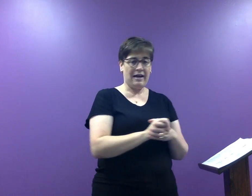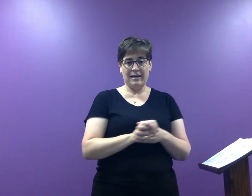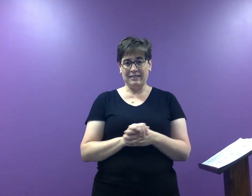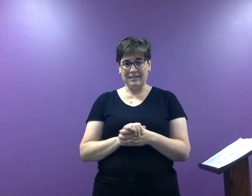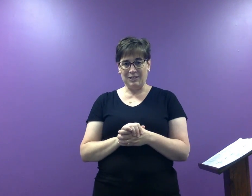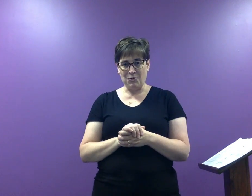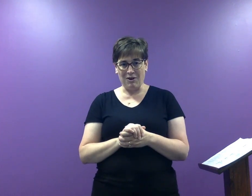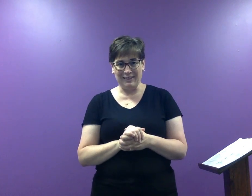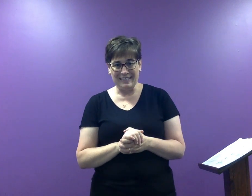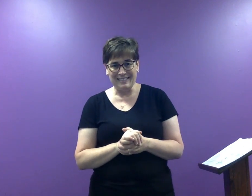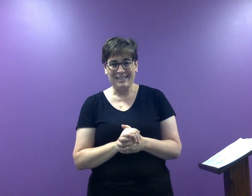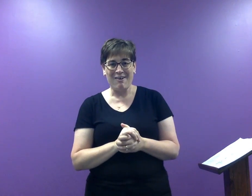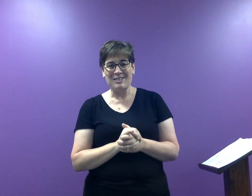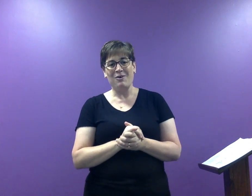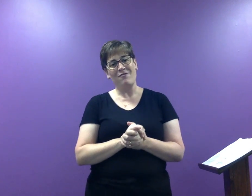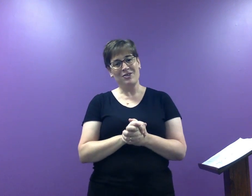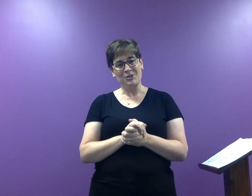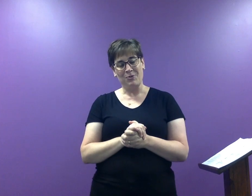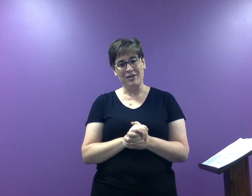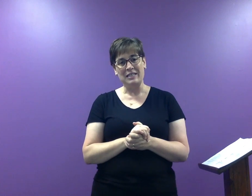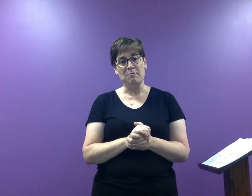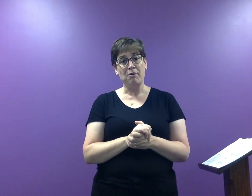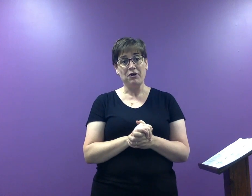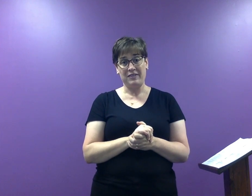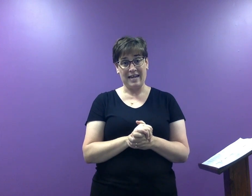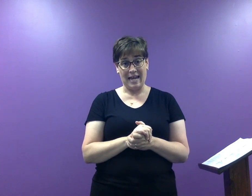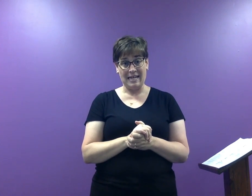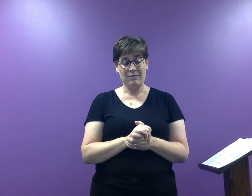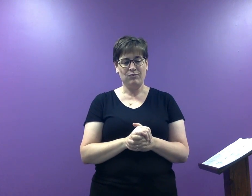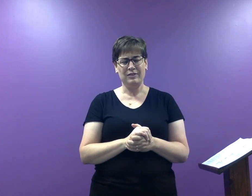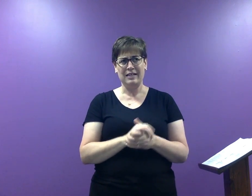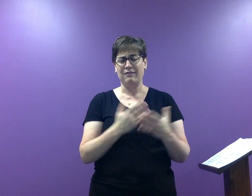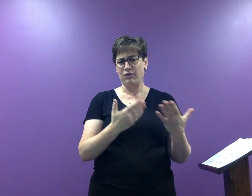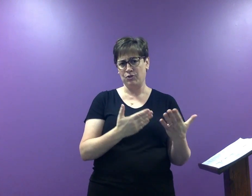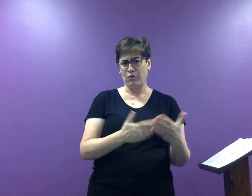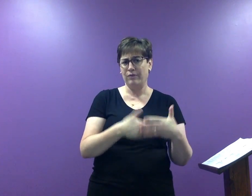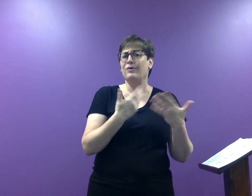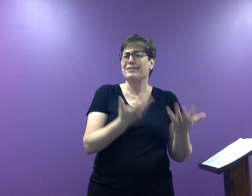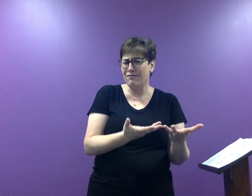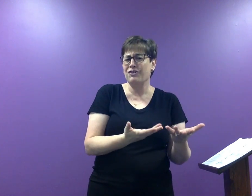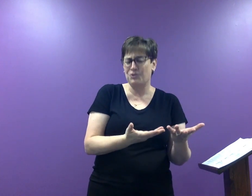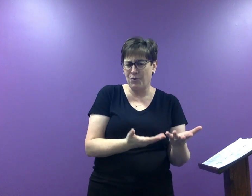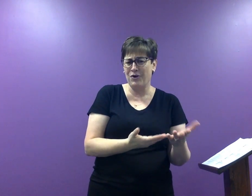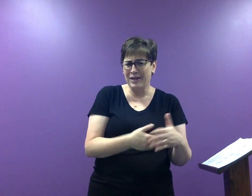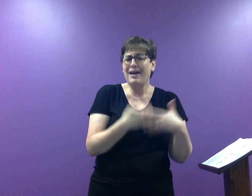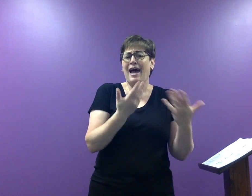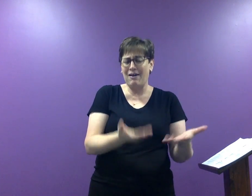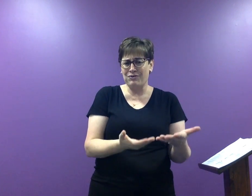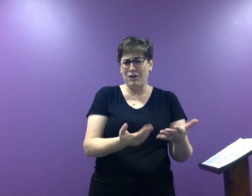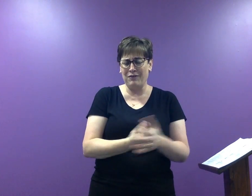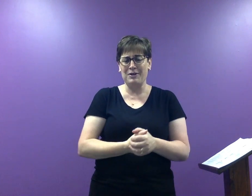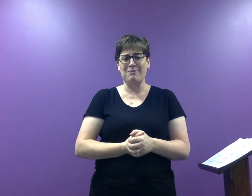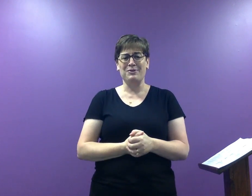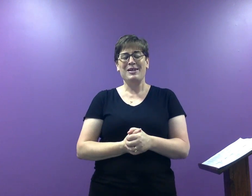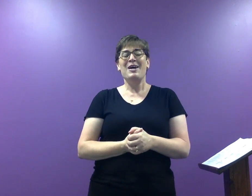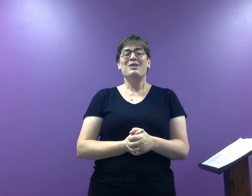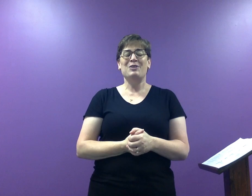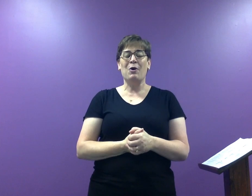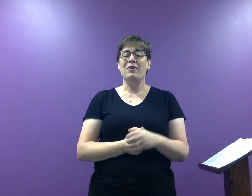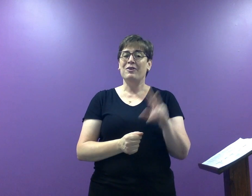and stick to our list. All right, so our first word is birthday. Well, it's not the first word. Well, it's the first word after all of our numbers. So there are